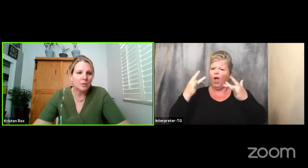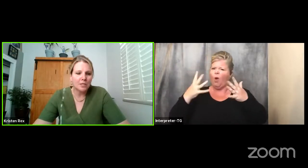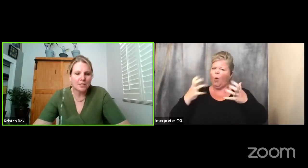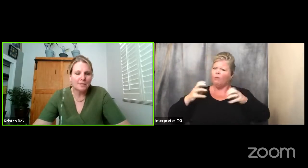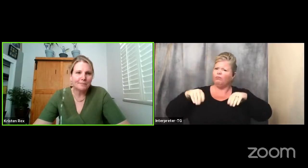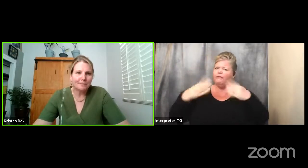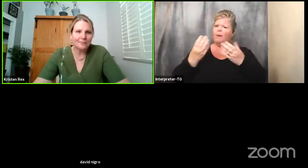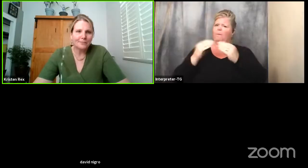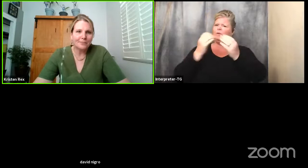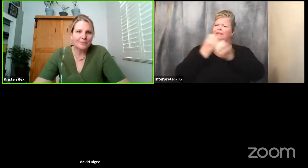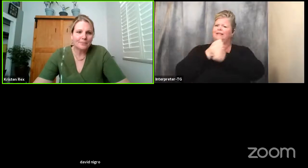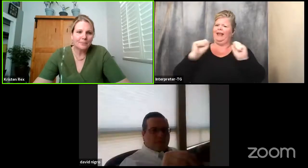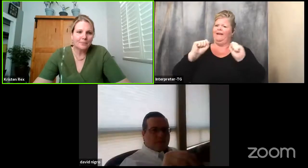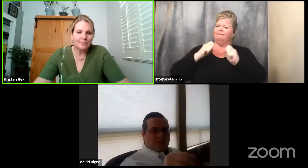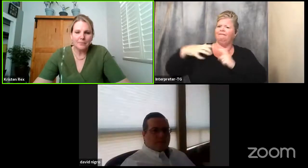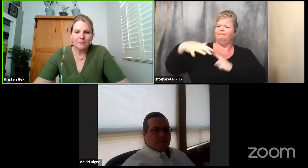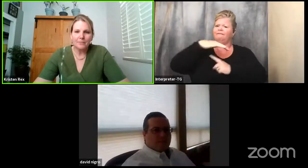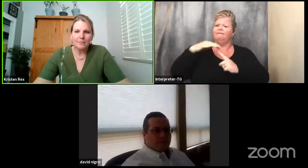our students.